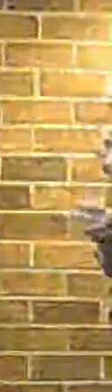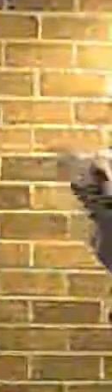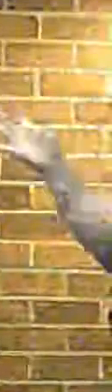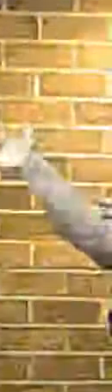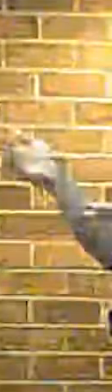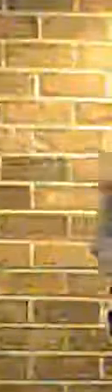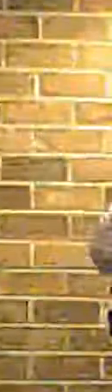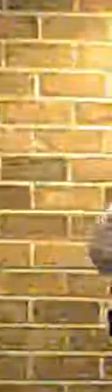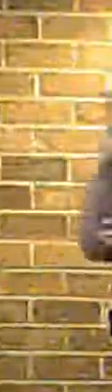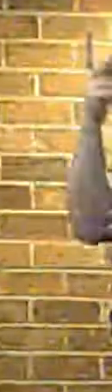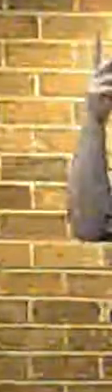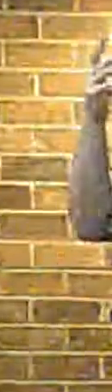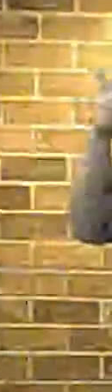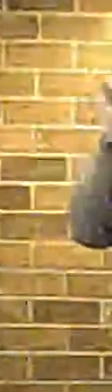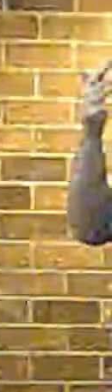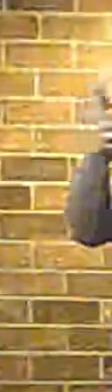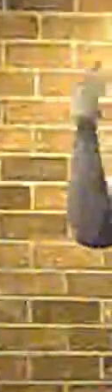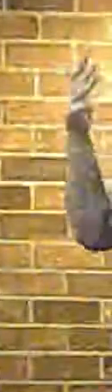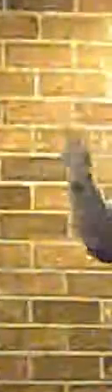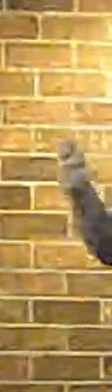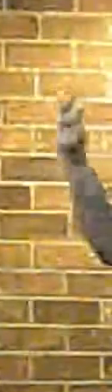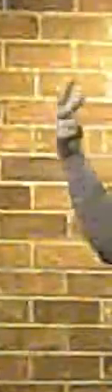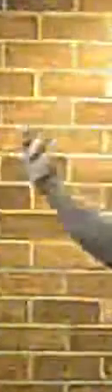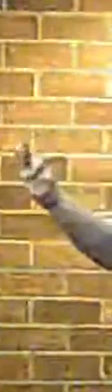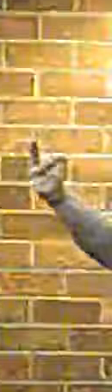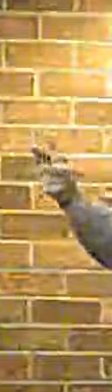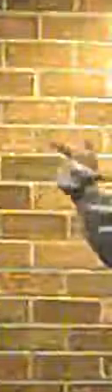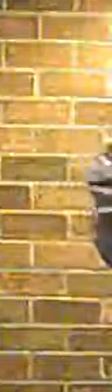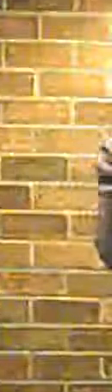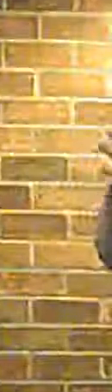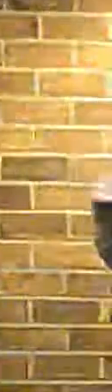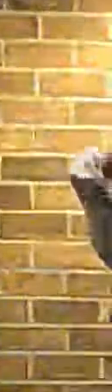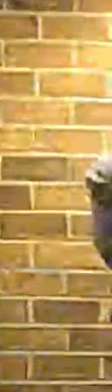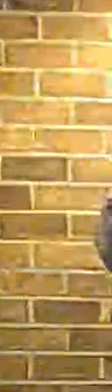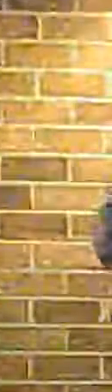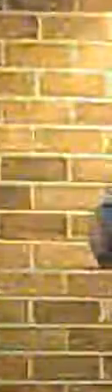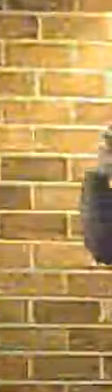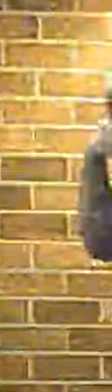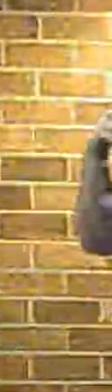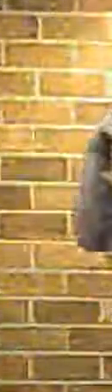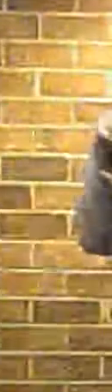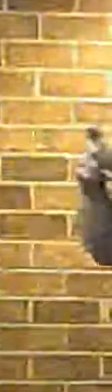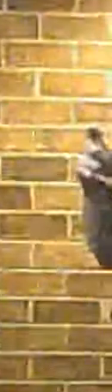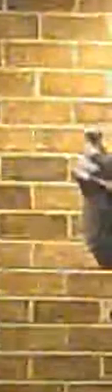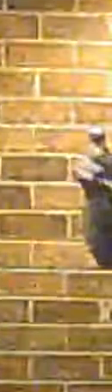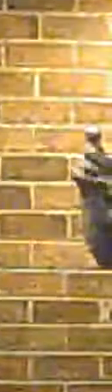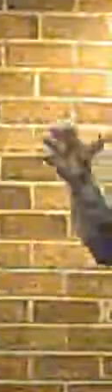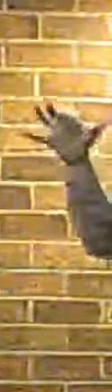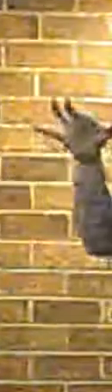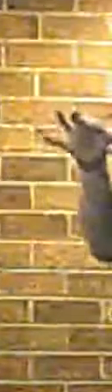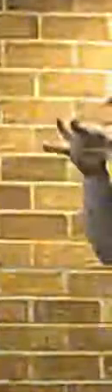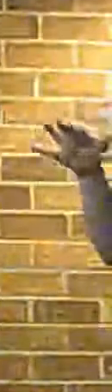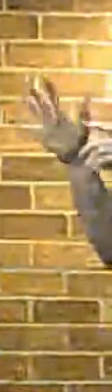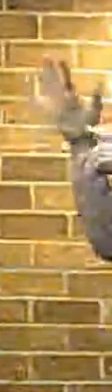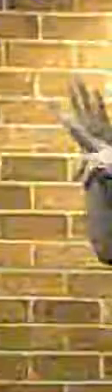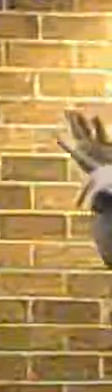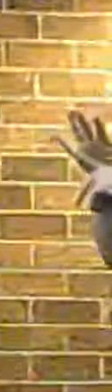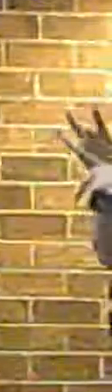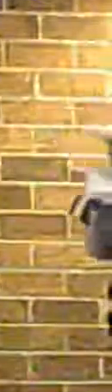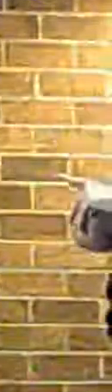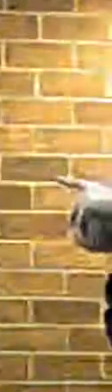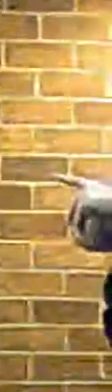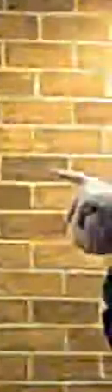study was undertaken by ENTRE, an outside organisation, on behalf of the Home Office, to cover risk